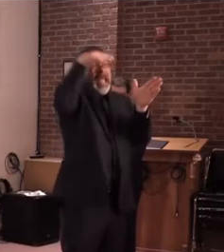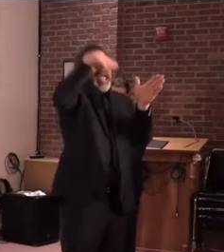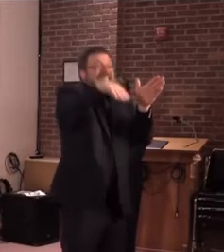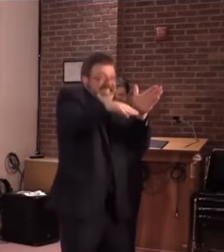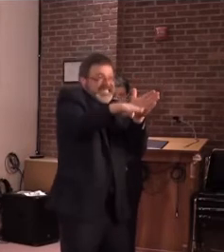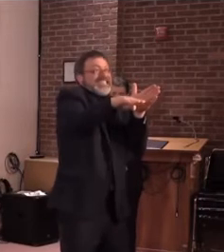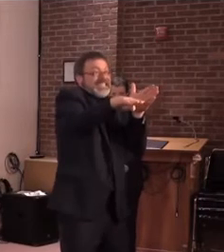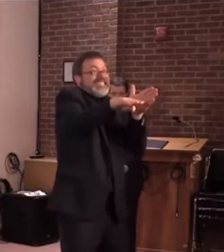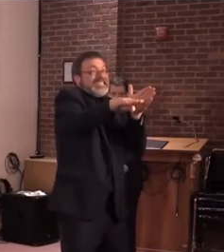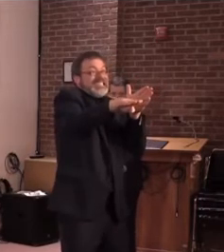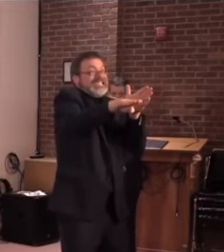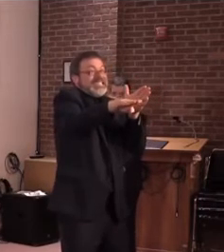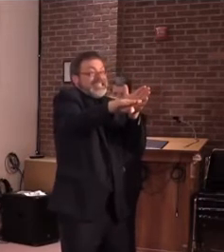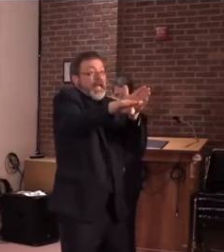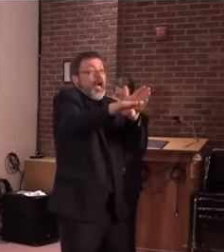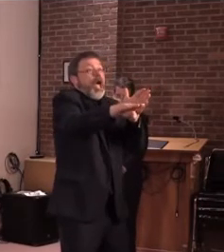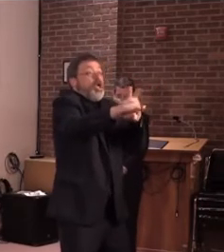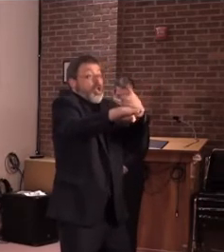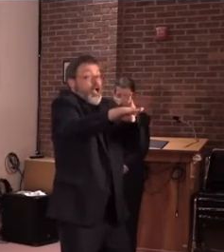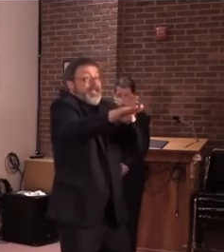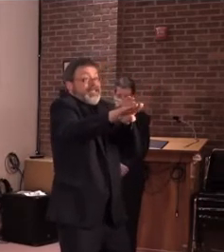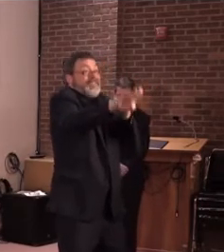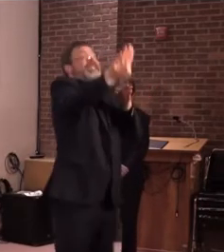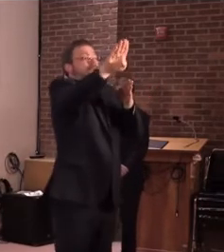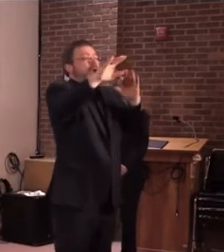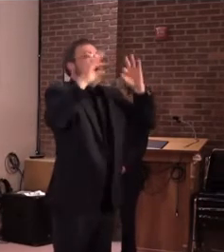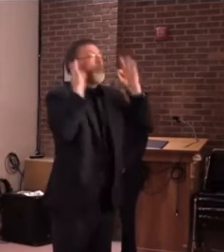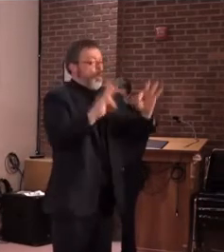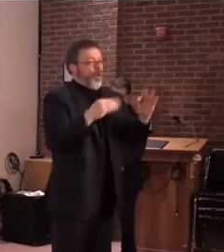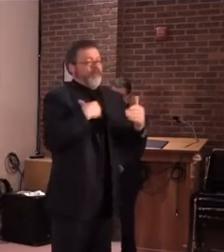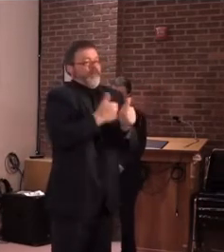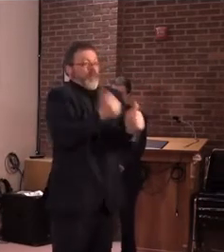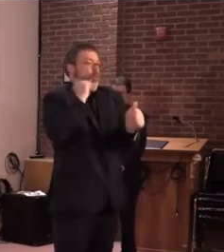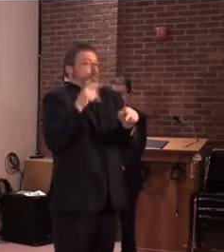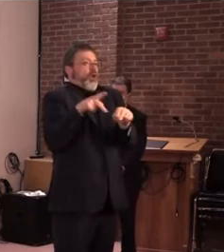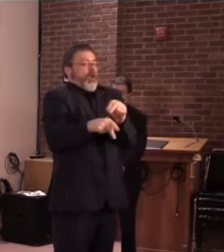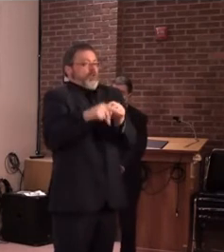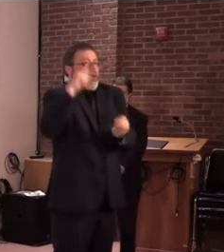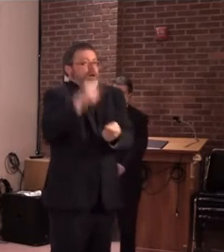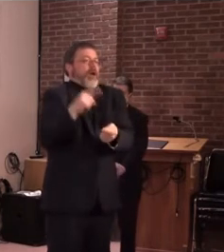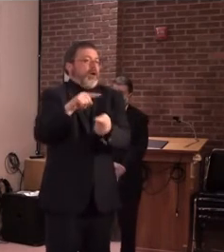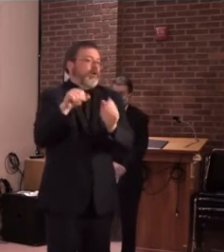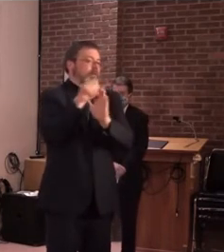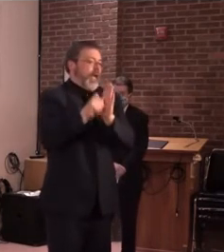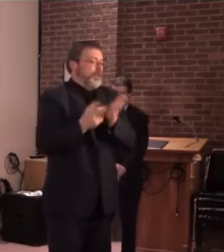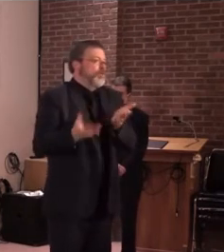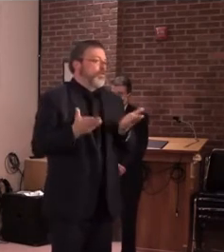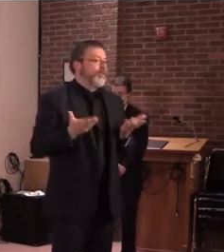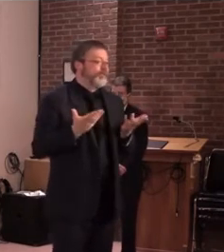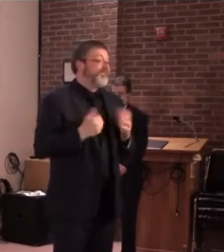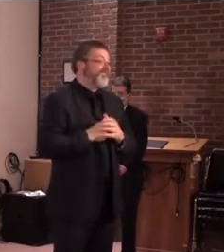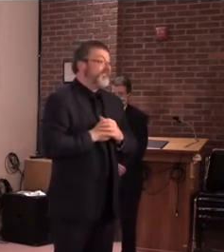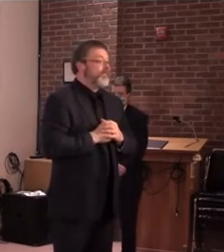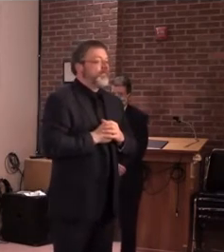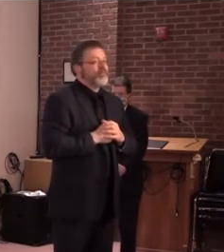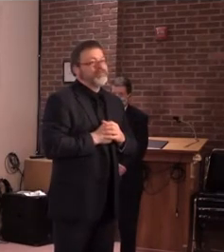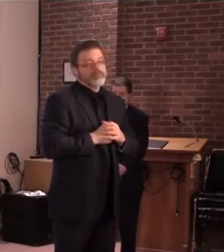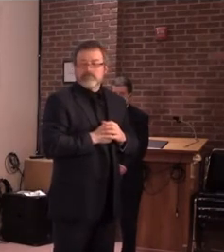government on the uptick. Thank you. Yeah, there are. And a quick... Yeah, go ahead,